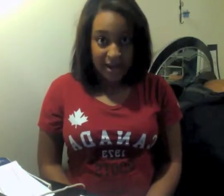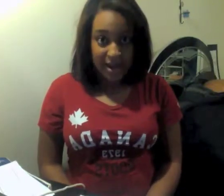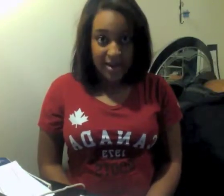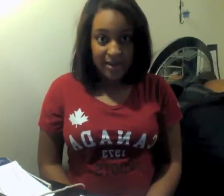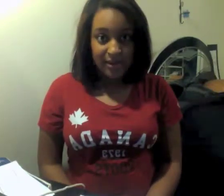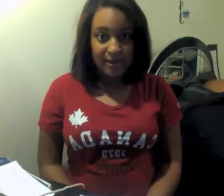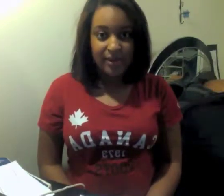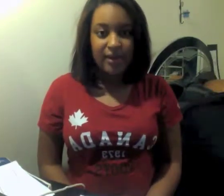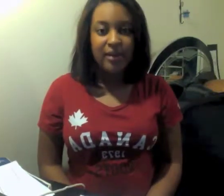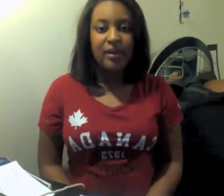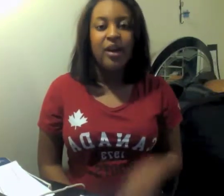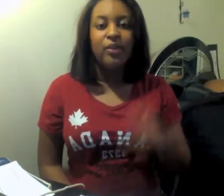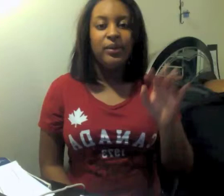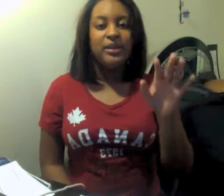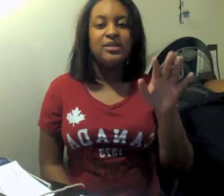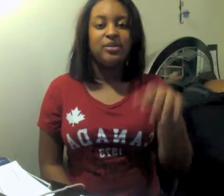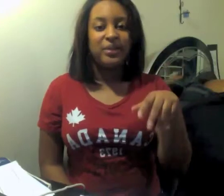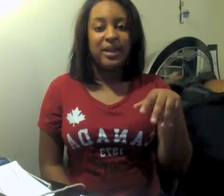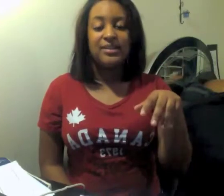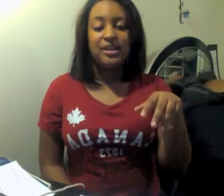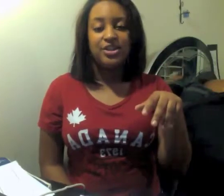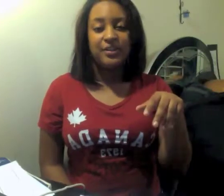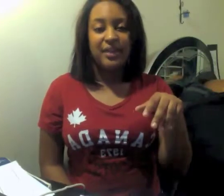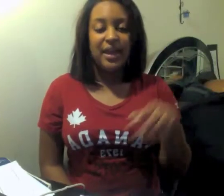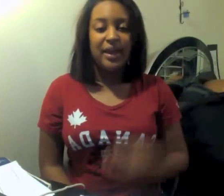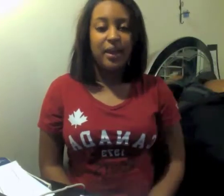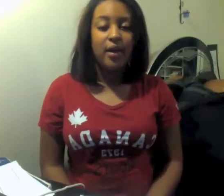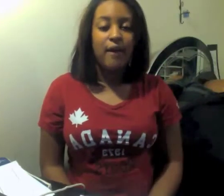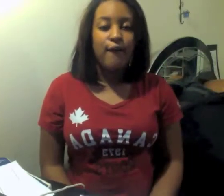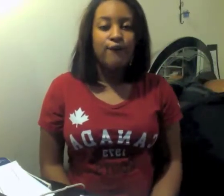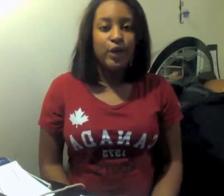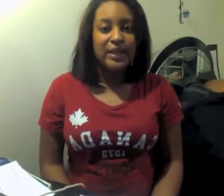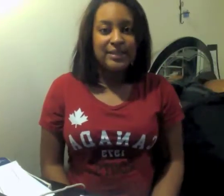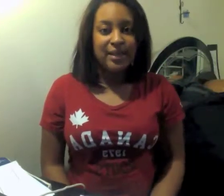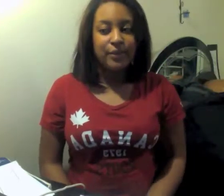nod, and the other one is the relaxation of the hand. For example,